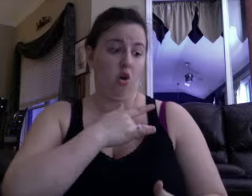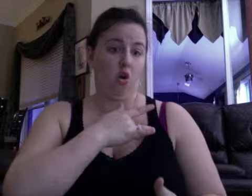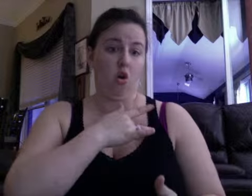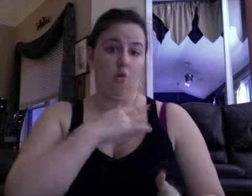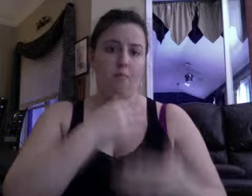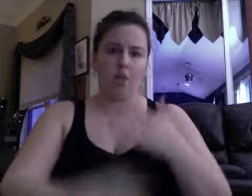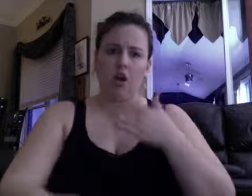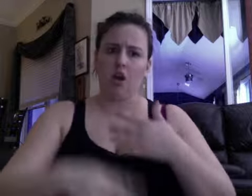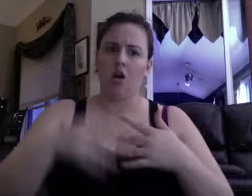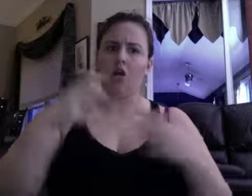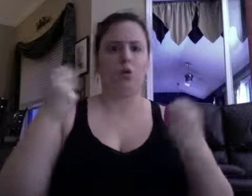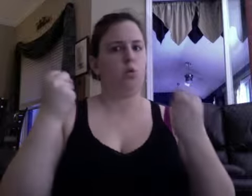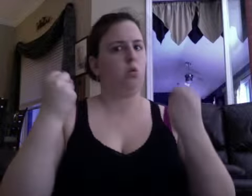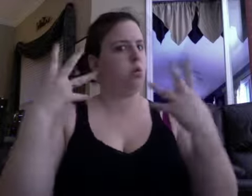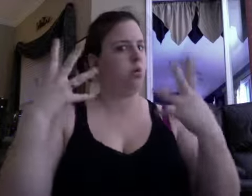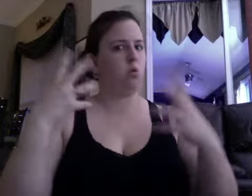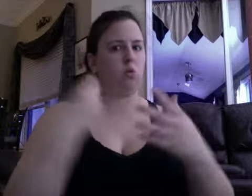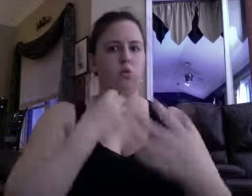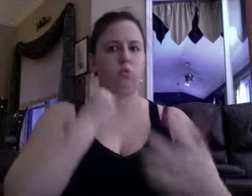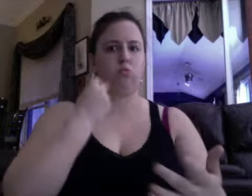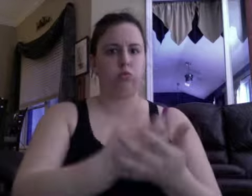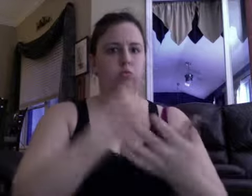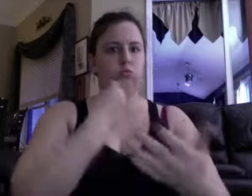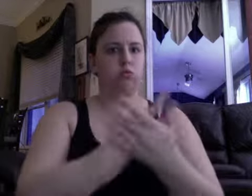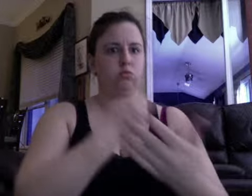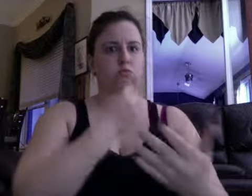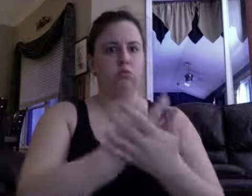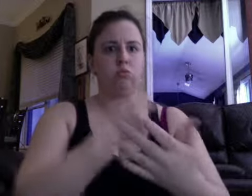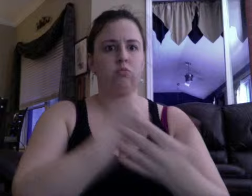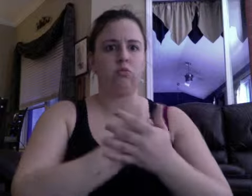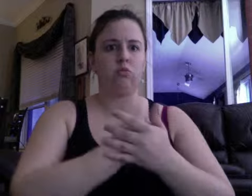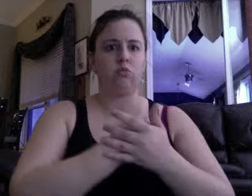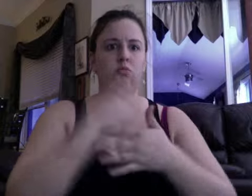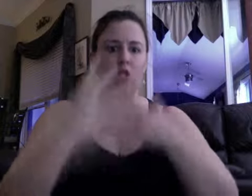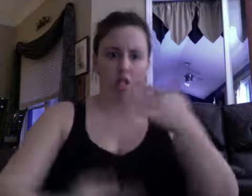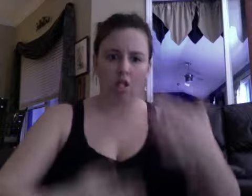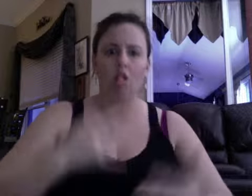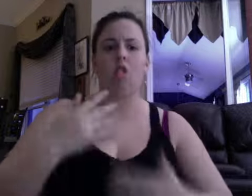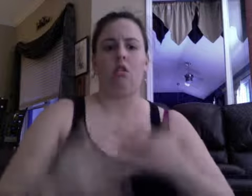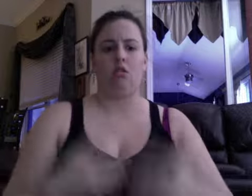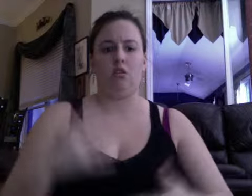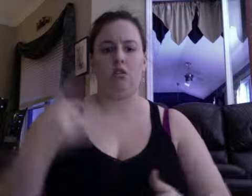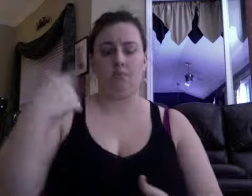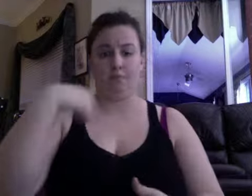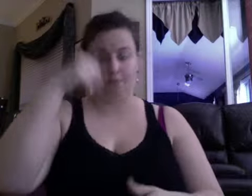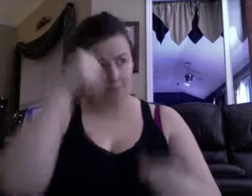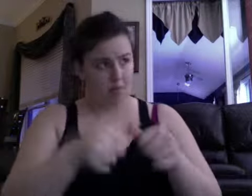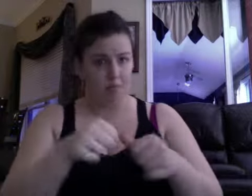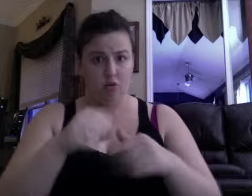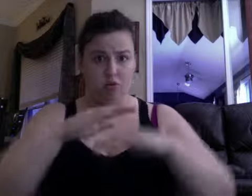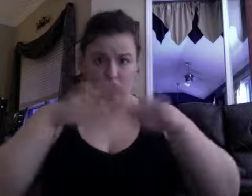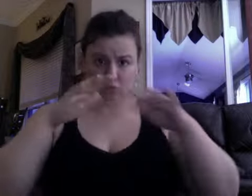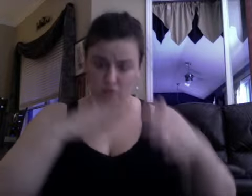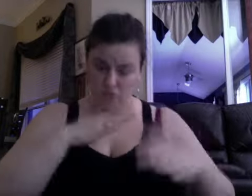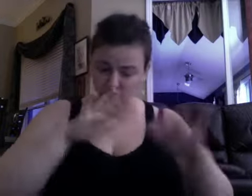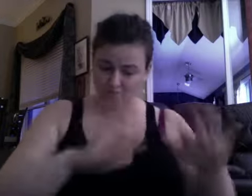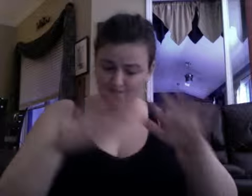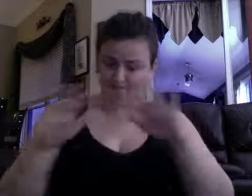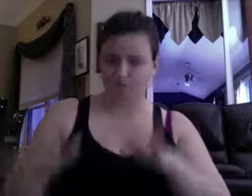resting, as we measured when you were just sitting, and we rested the way that you counted your breaths, it's amazing the way